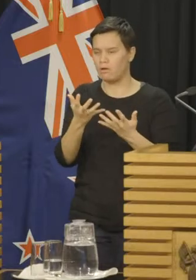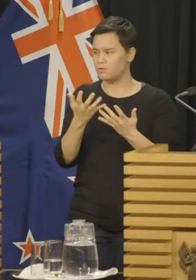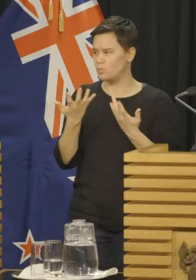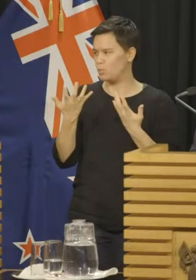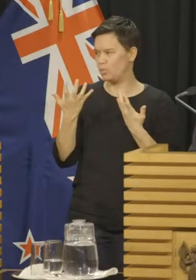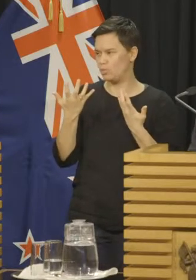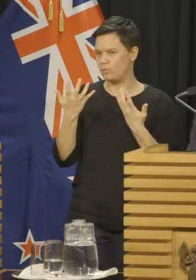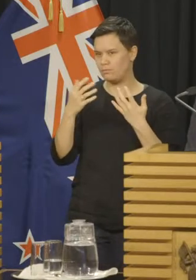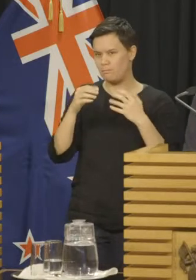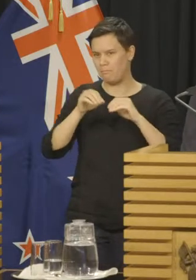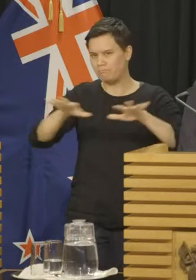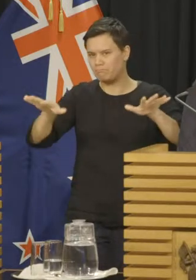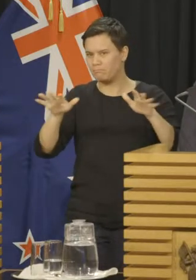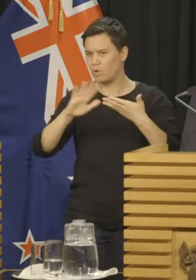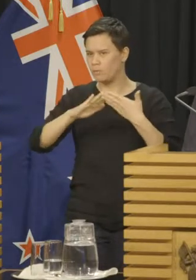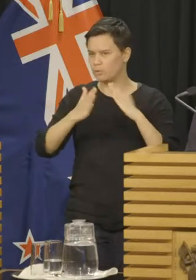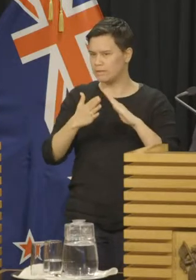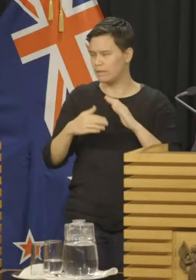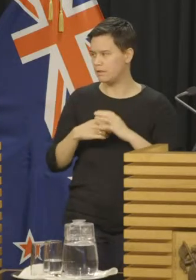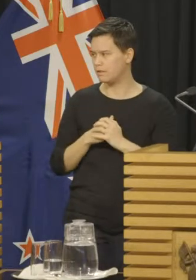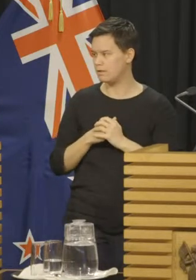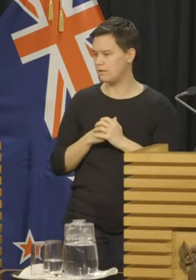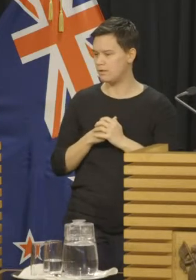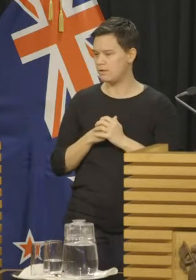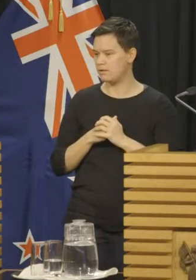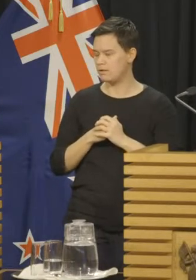any suggestion that